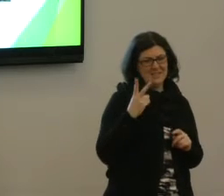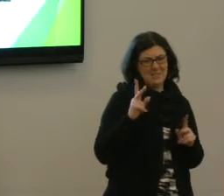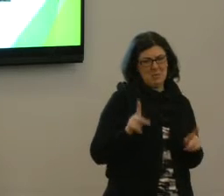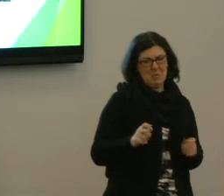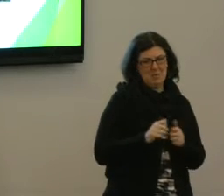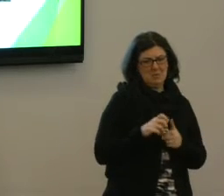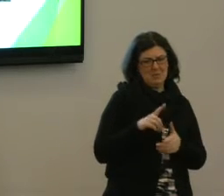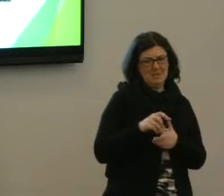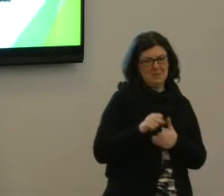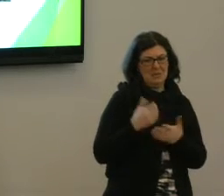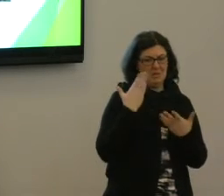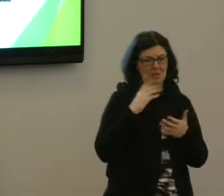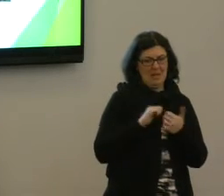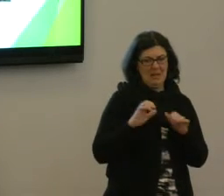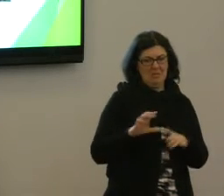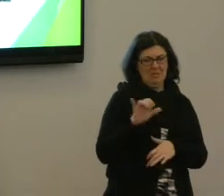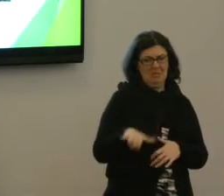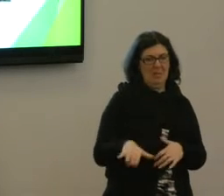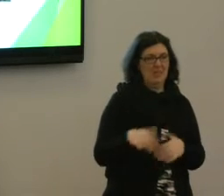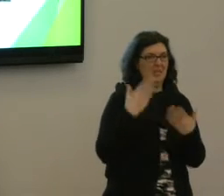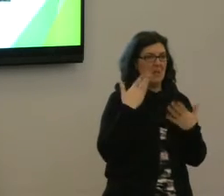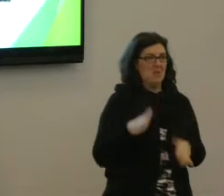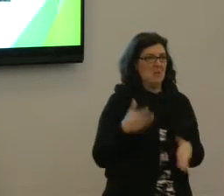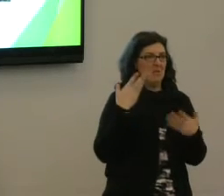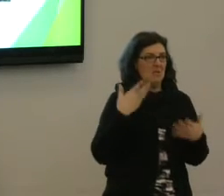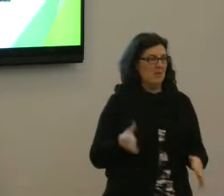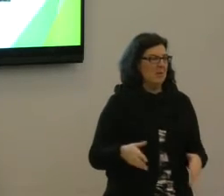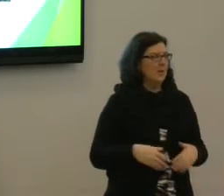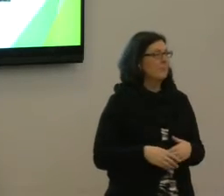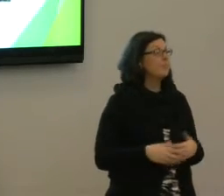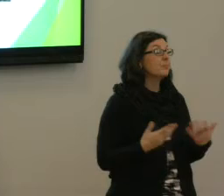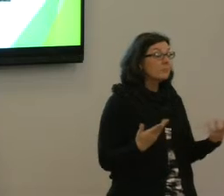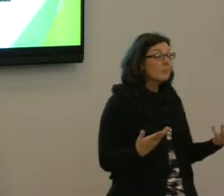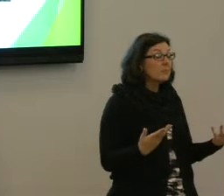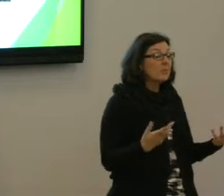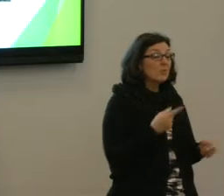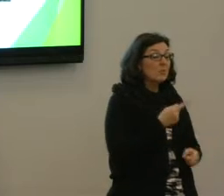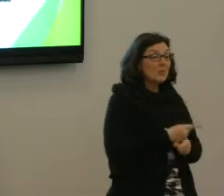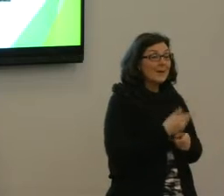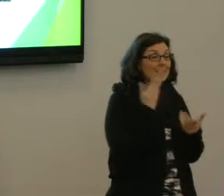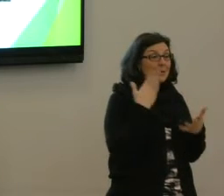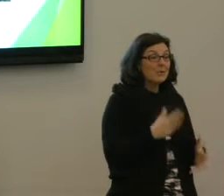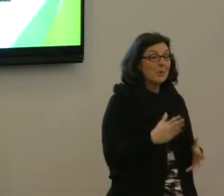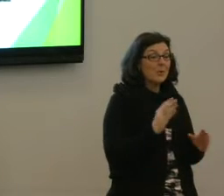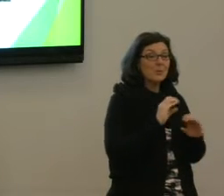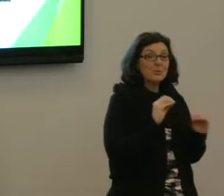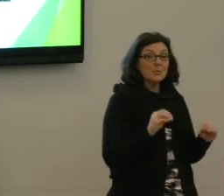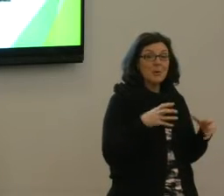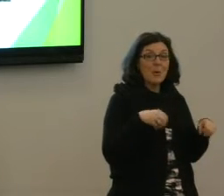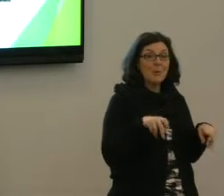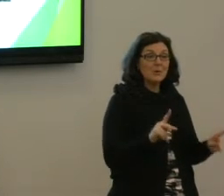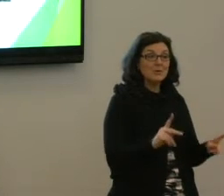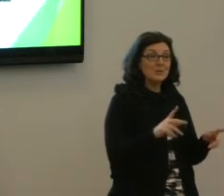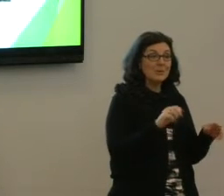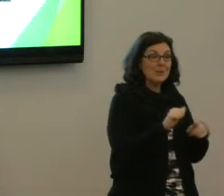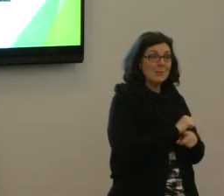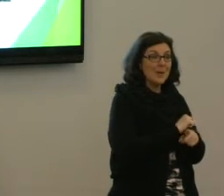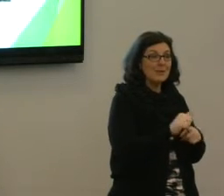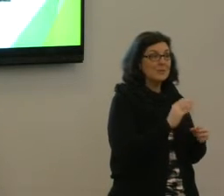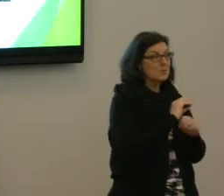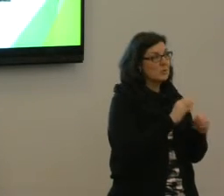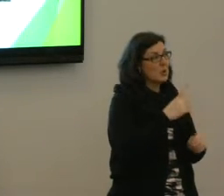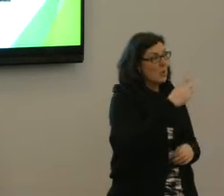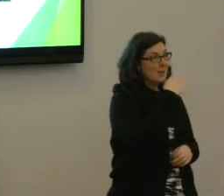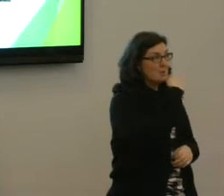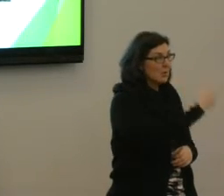with a disability who doesn't know how to do this. They just don't know it. Well, no, they never had a chance to practice. Nobody ever told them.